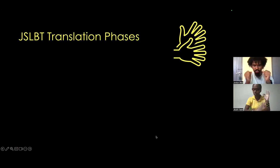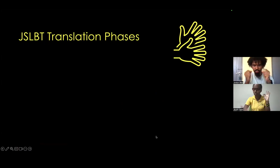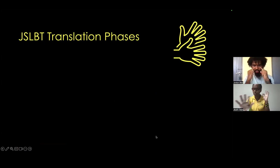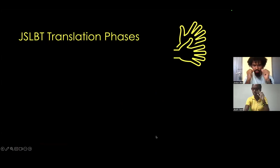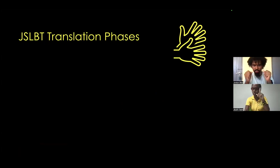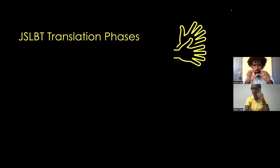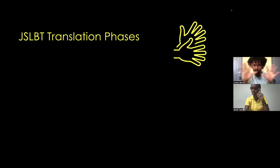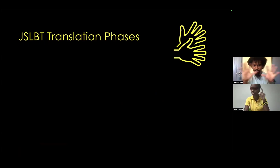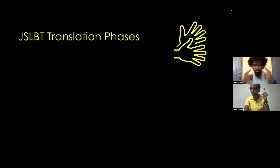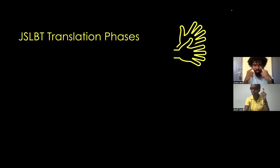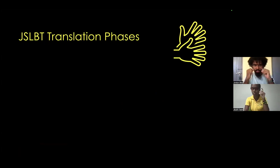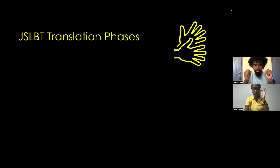Yes, can you all see the slides?